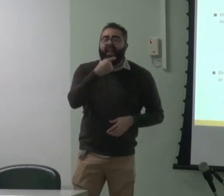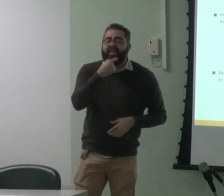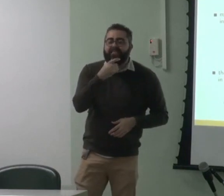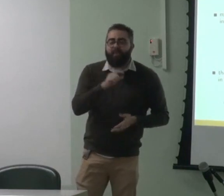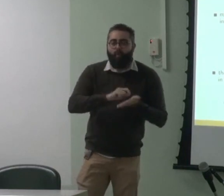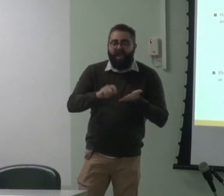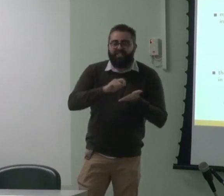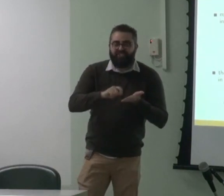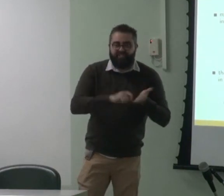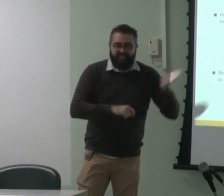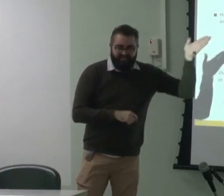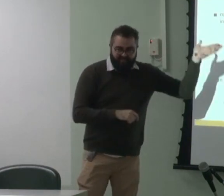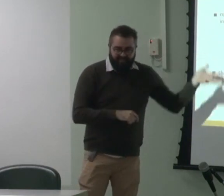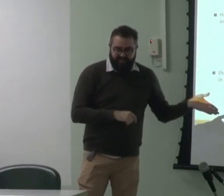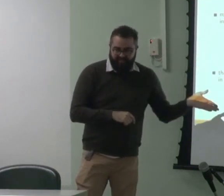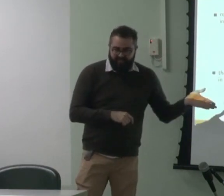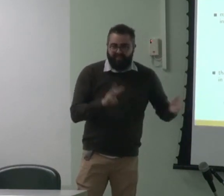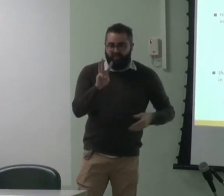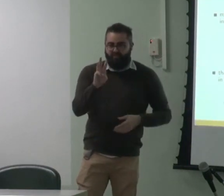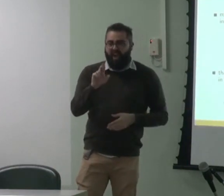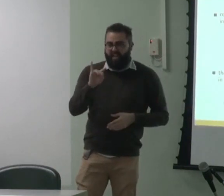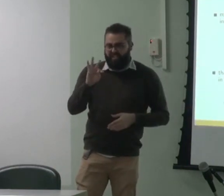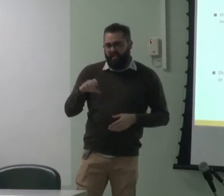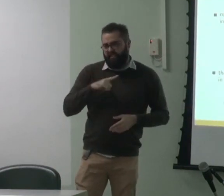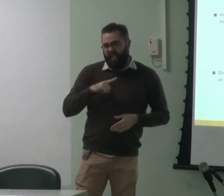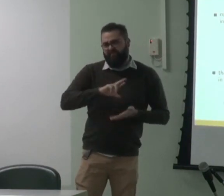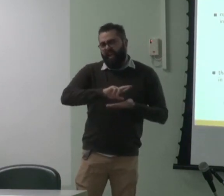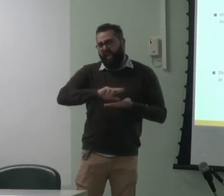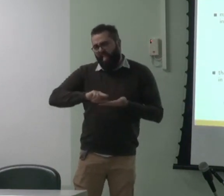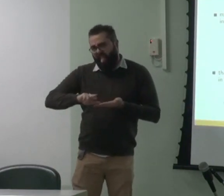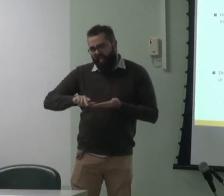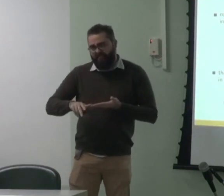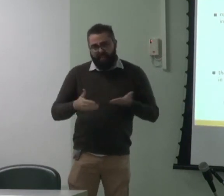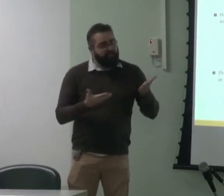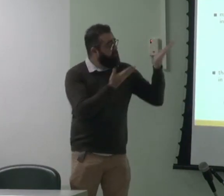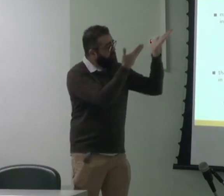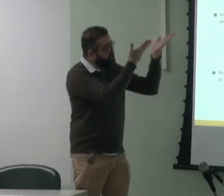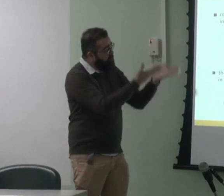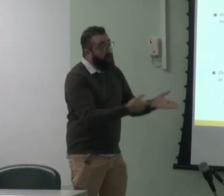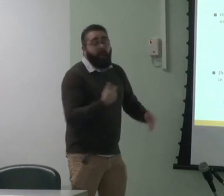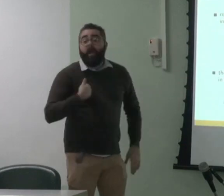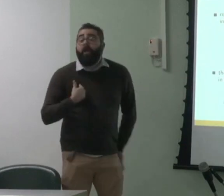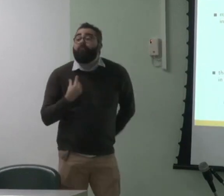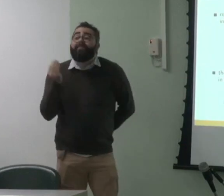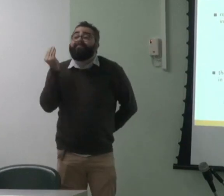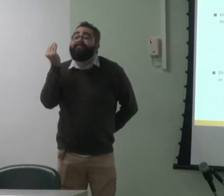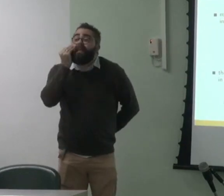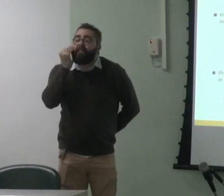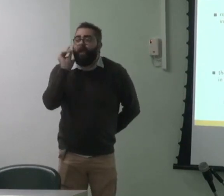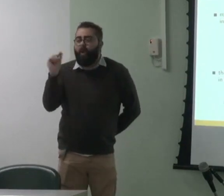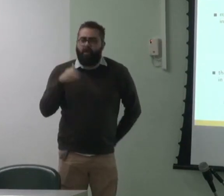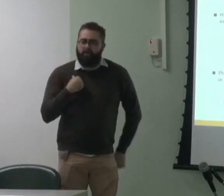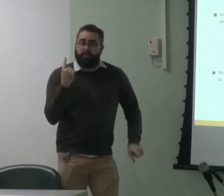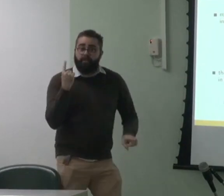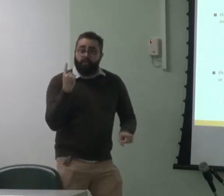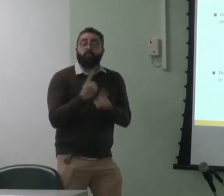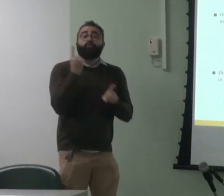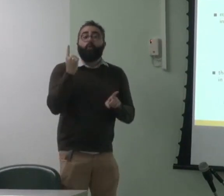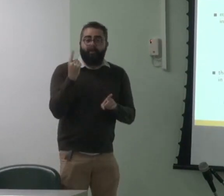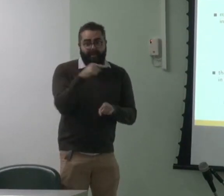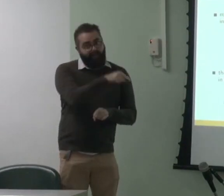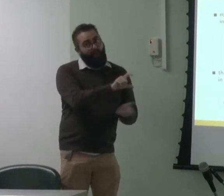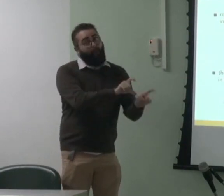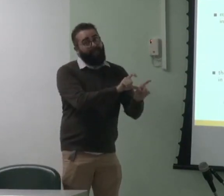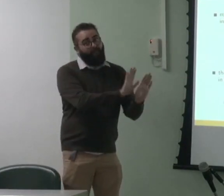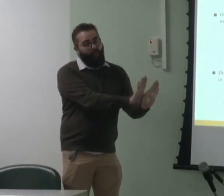there a few words which contain the root right, and I try to figure out what the lemma for these forms should